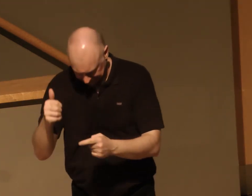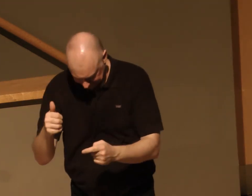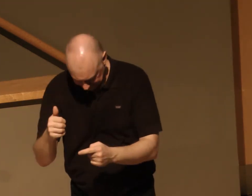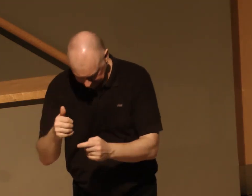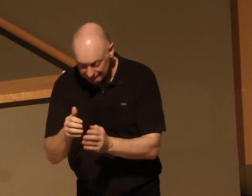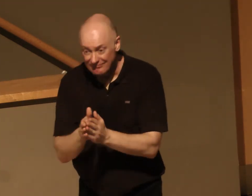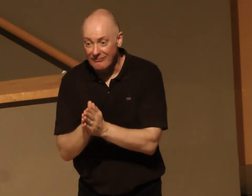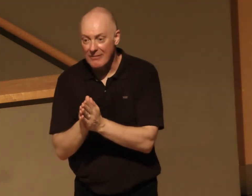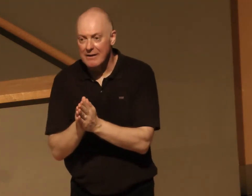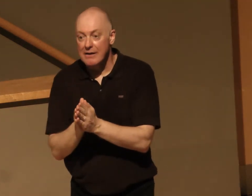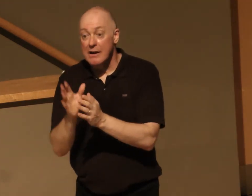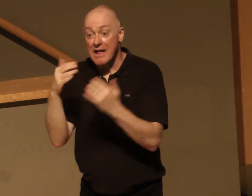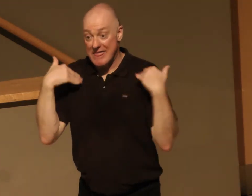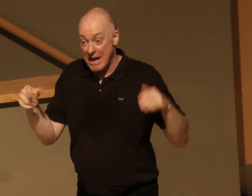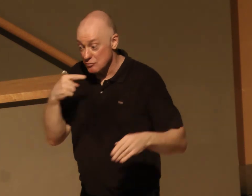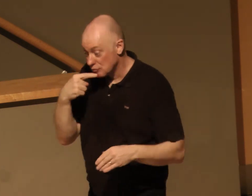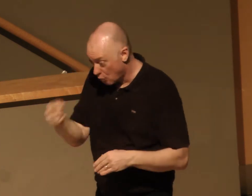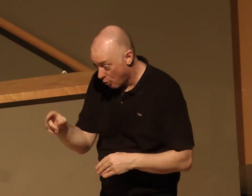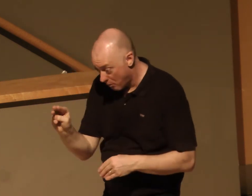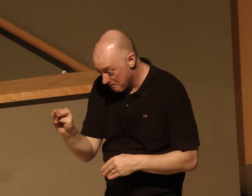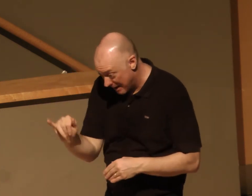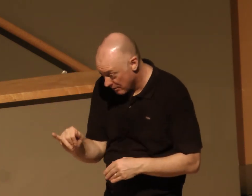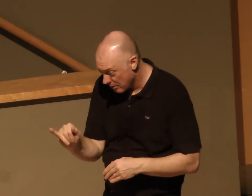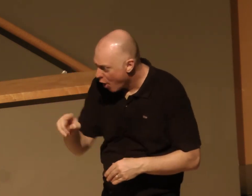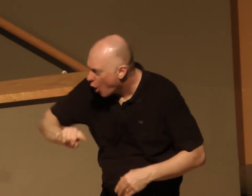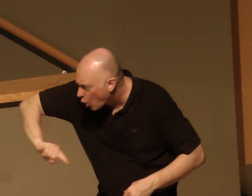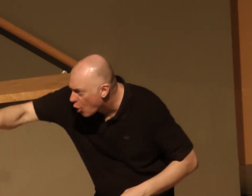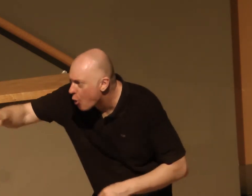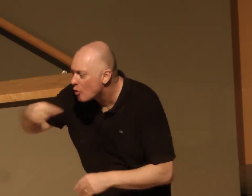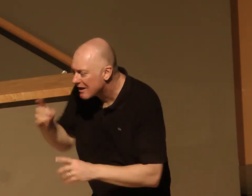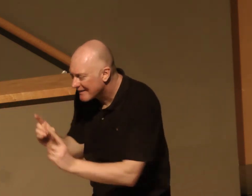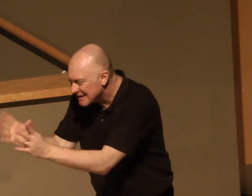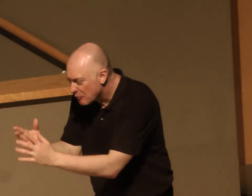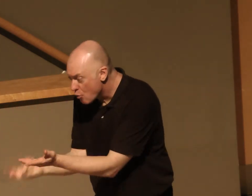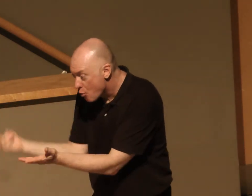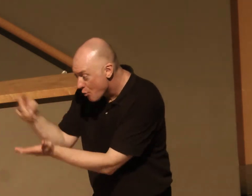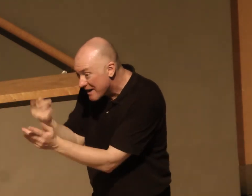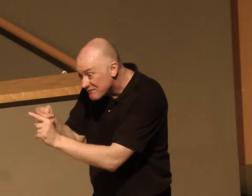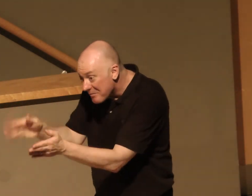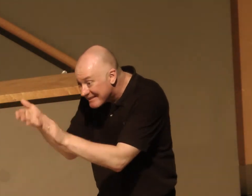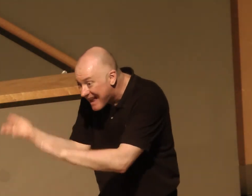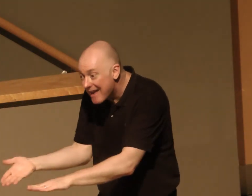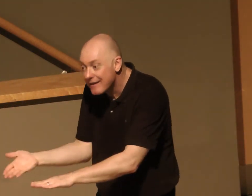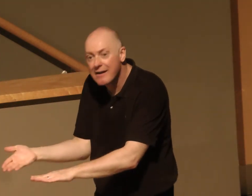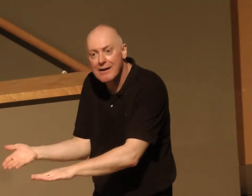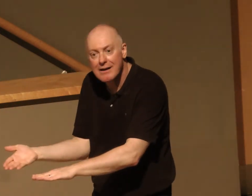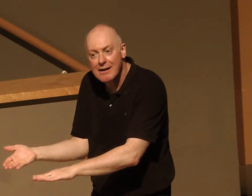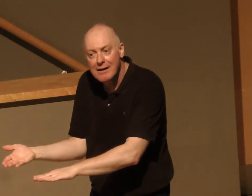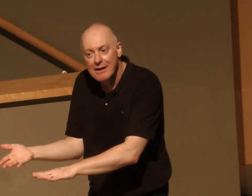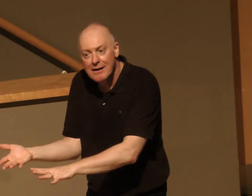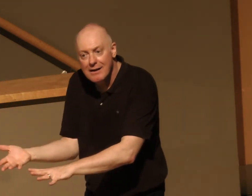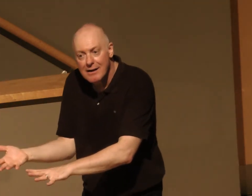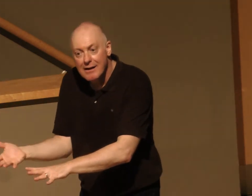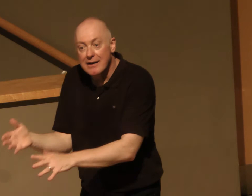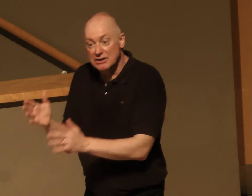then go quickly the angel says and tell his disciples that he has risen from the dead and behold he is going before you to Galilee